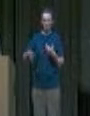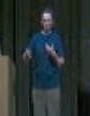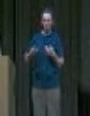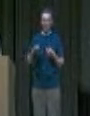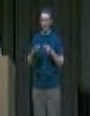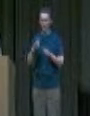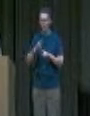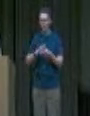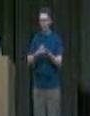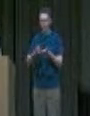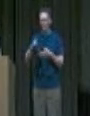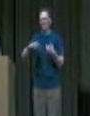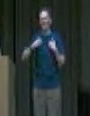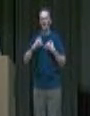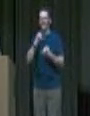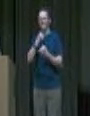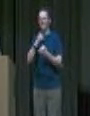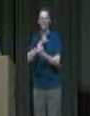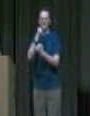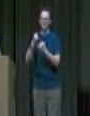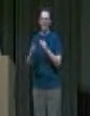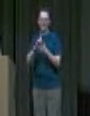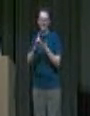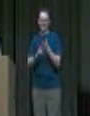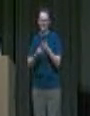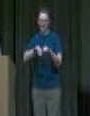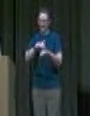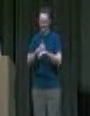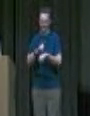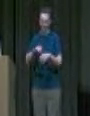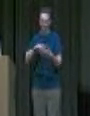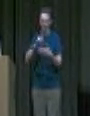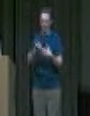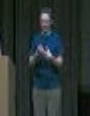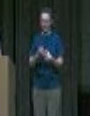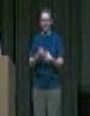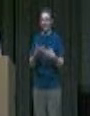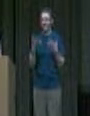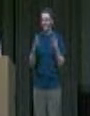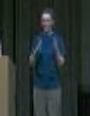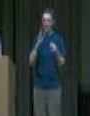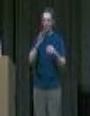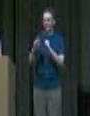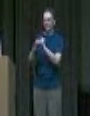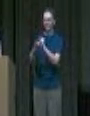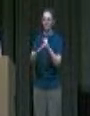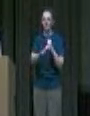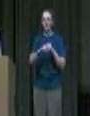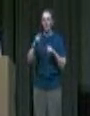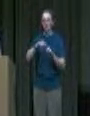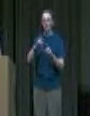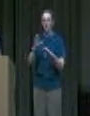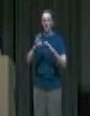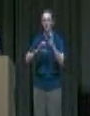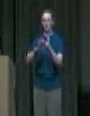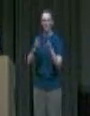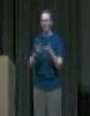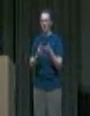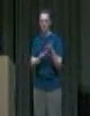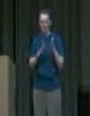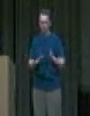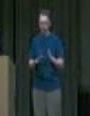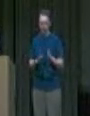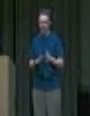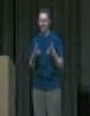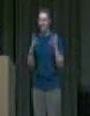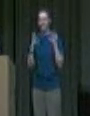we should have a revised final design done for the project. Shortly after that, the solicitations will go out for our construction contractors. And